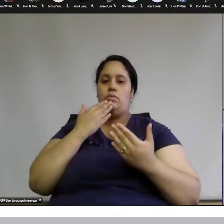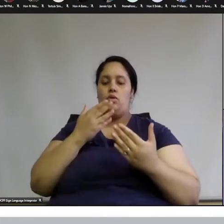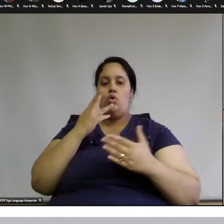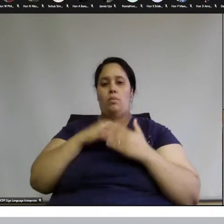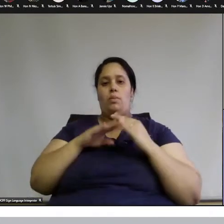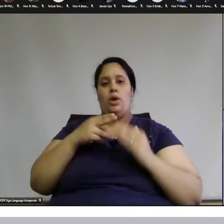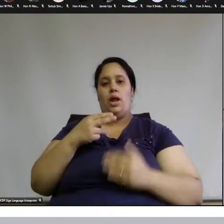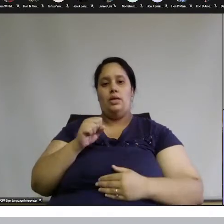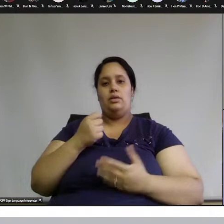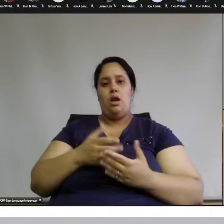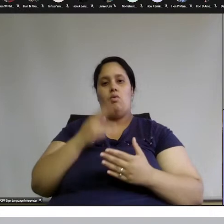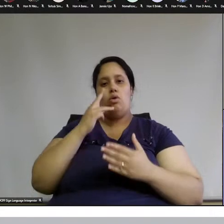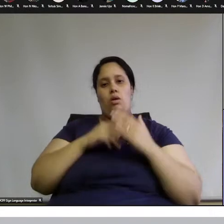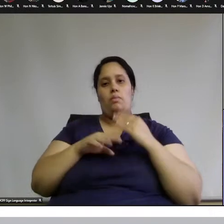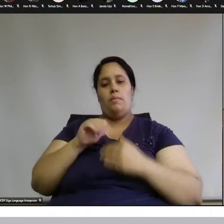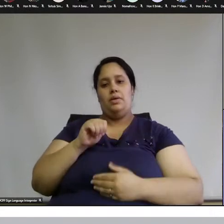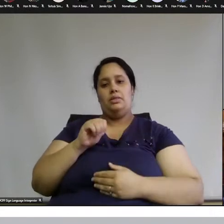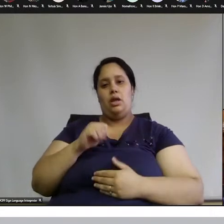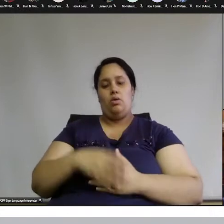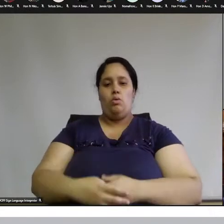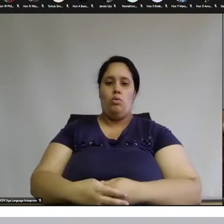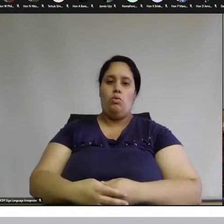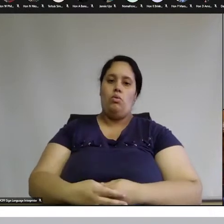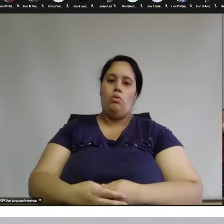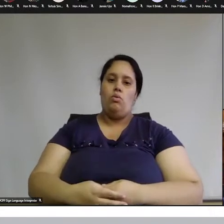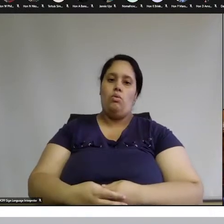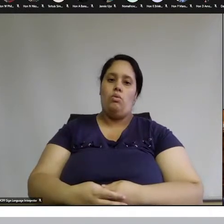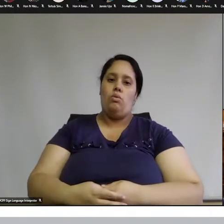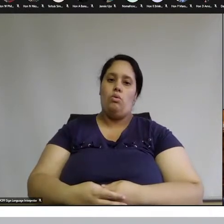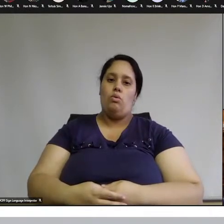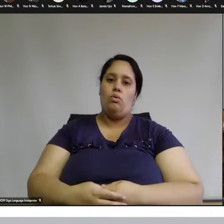I now recognise Honourable Maseko.